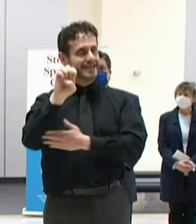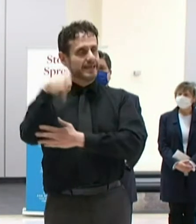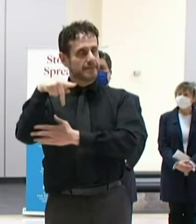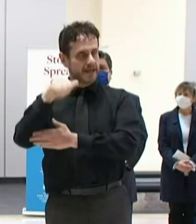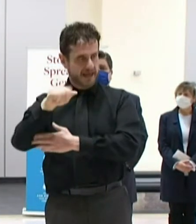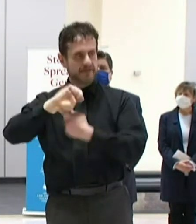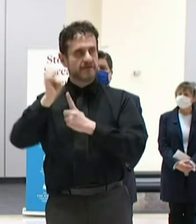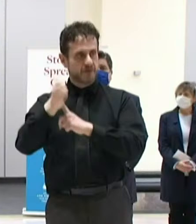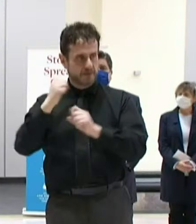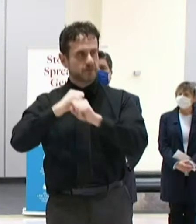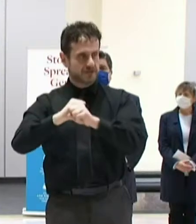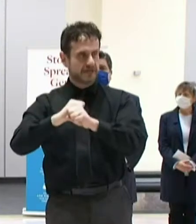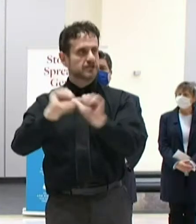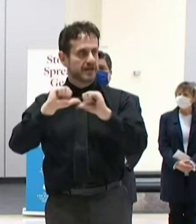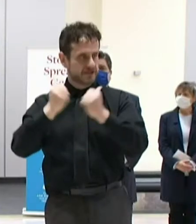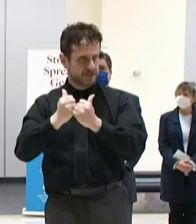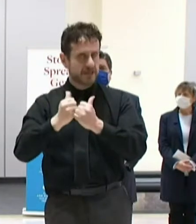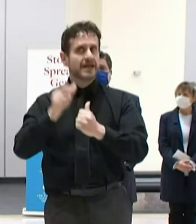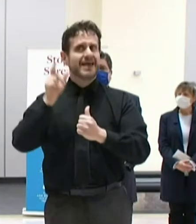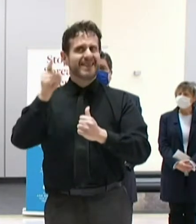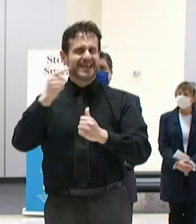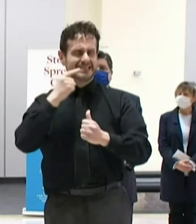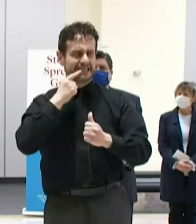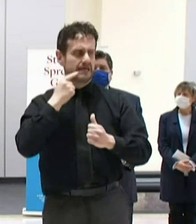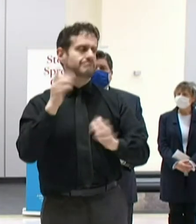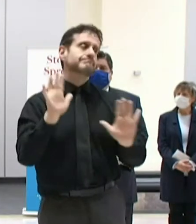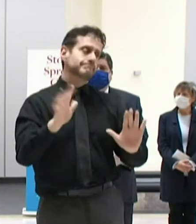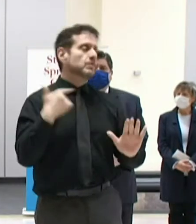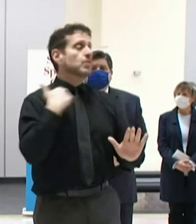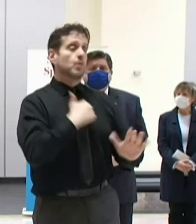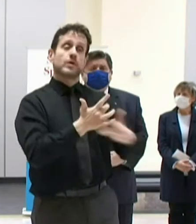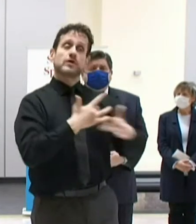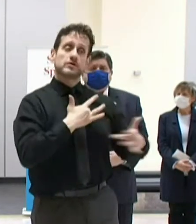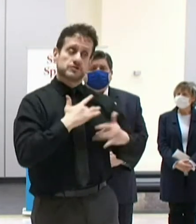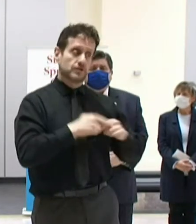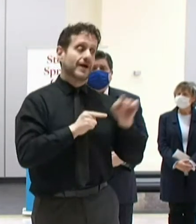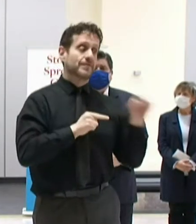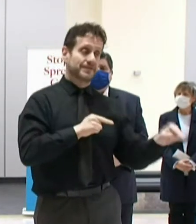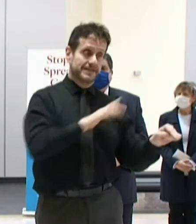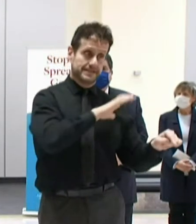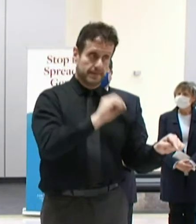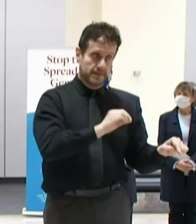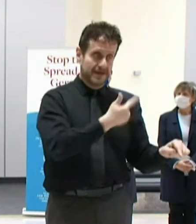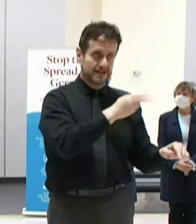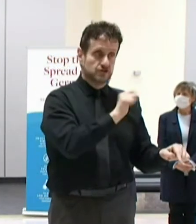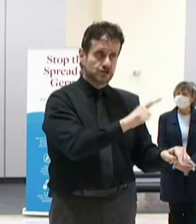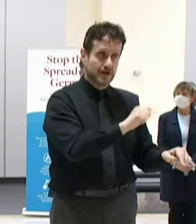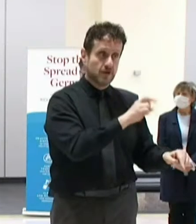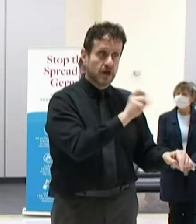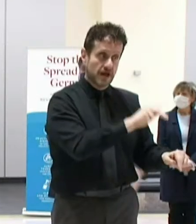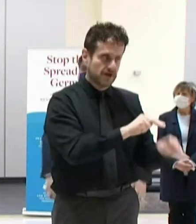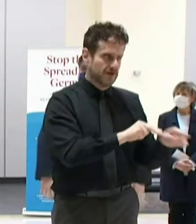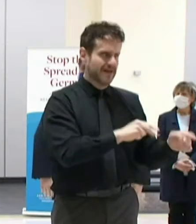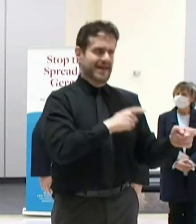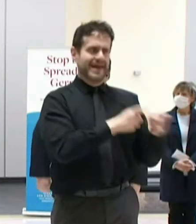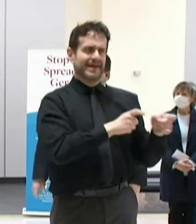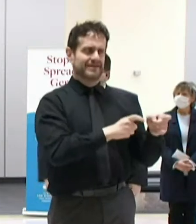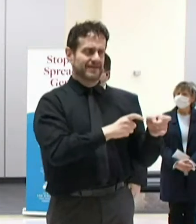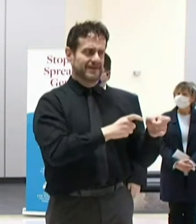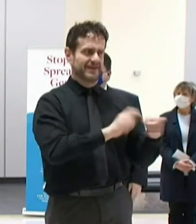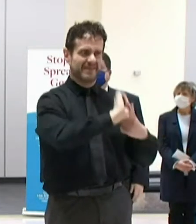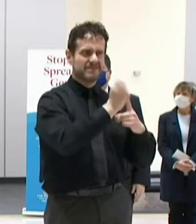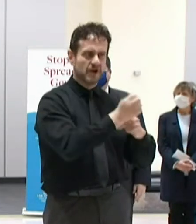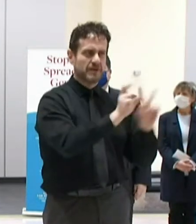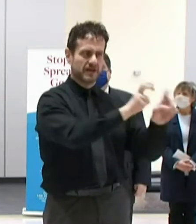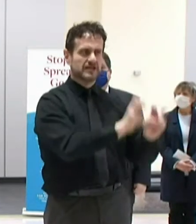They expressed some concerns about the way in which this and other environmental issues were vetted under